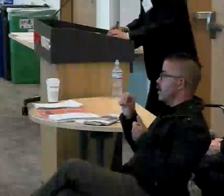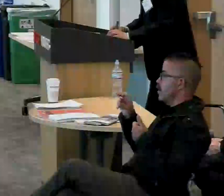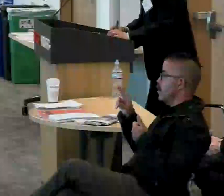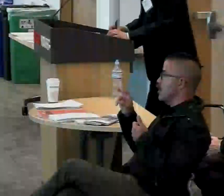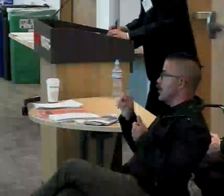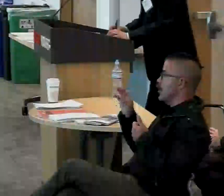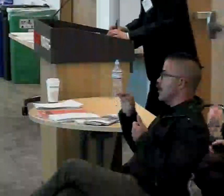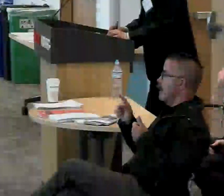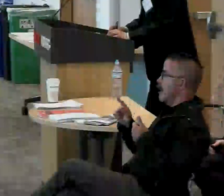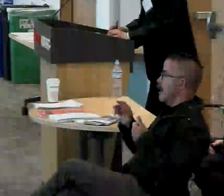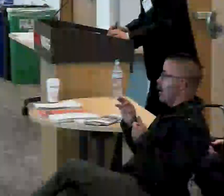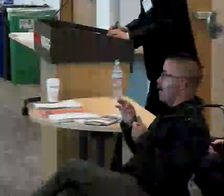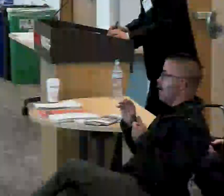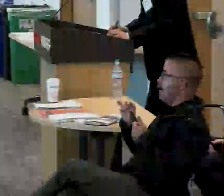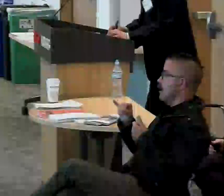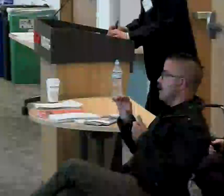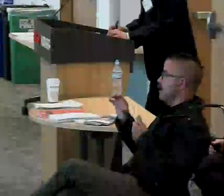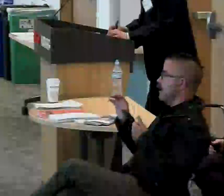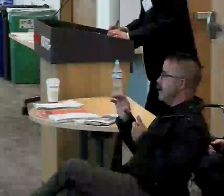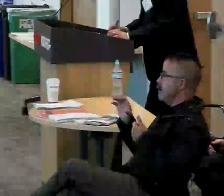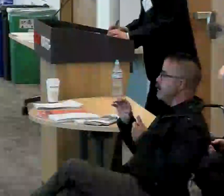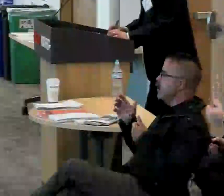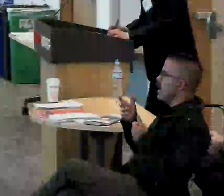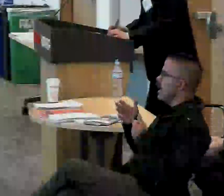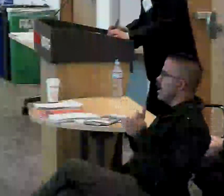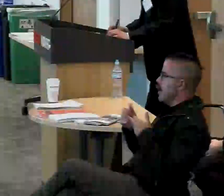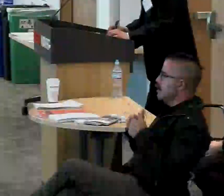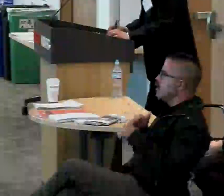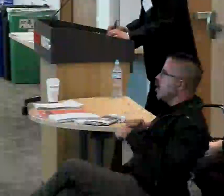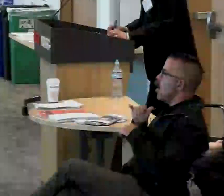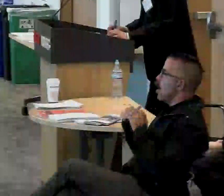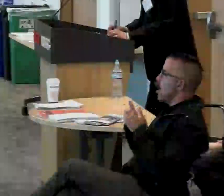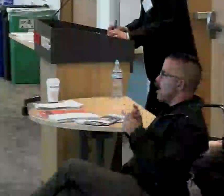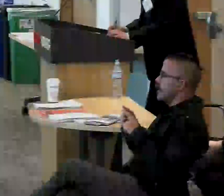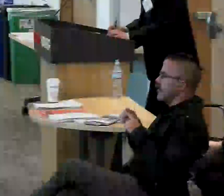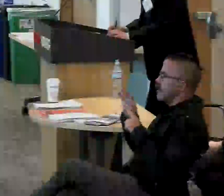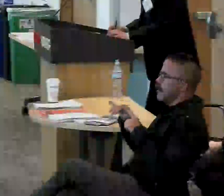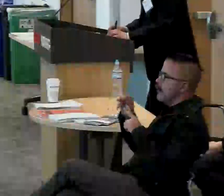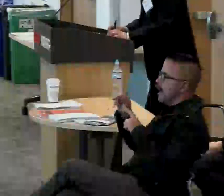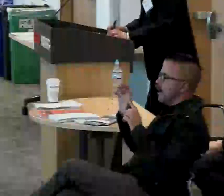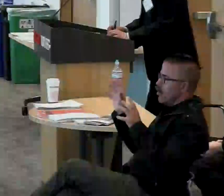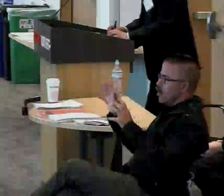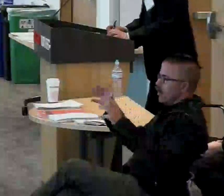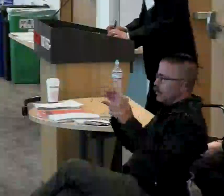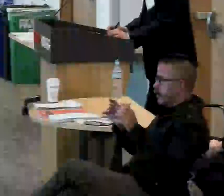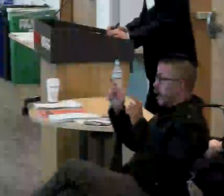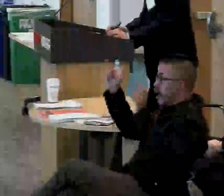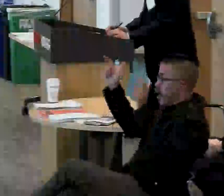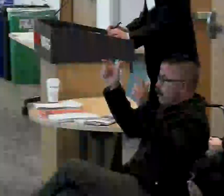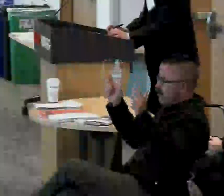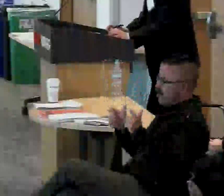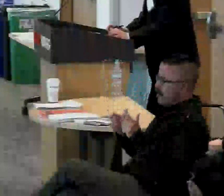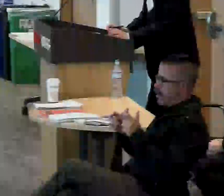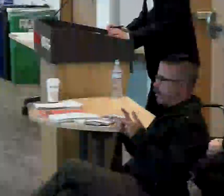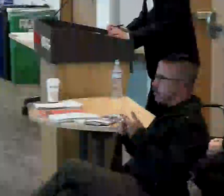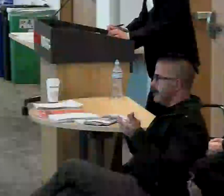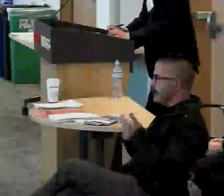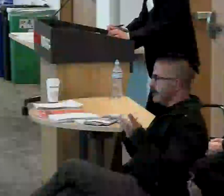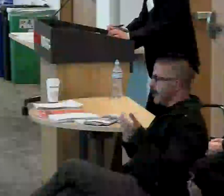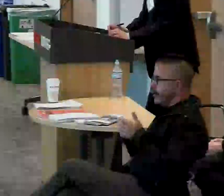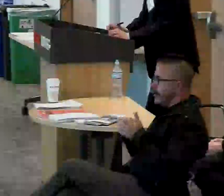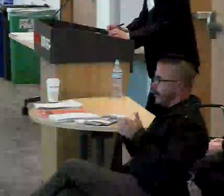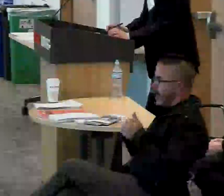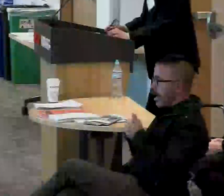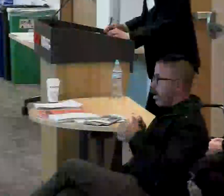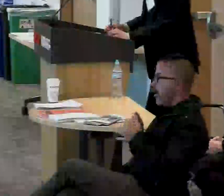with bankers, large and small, to really talk about where those gaps are and how can they fill